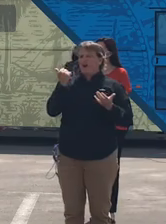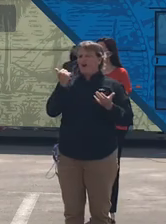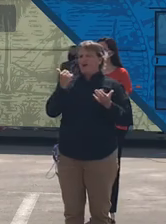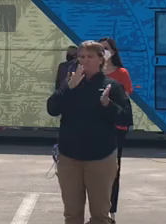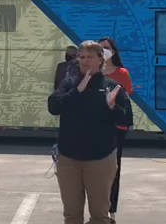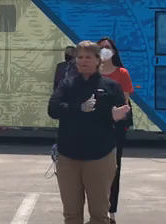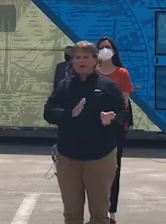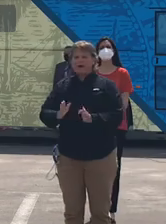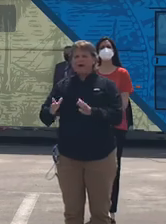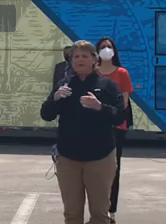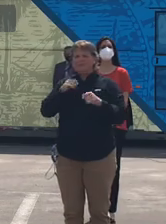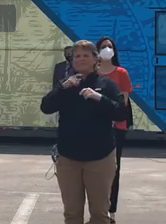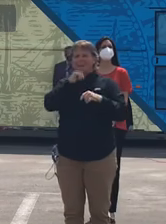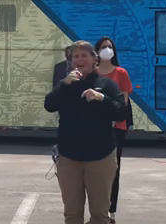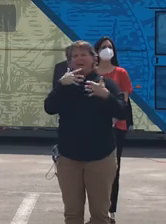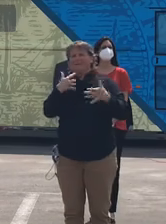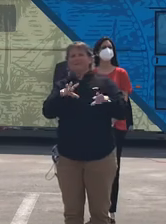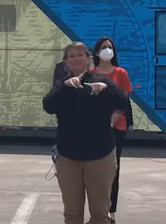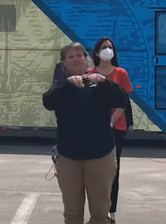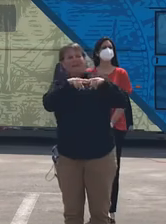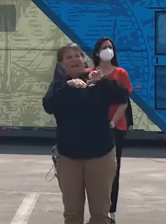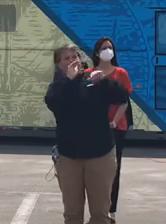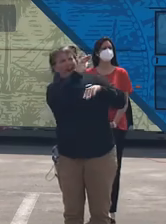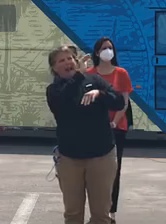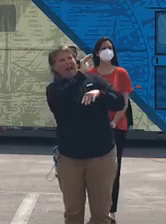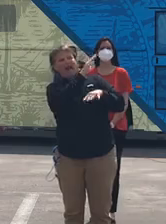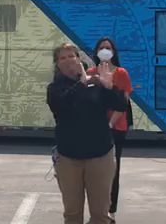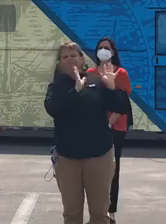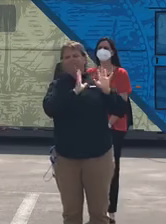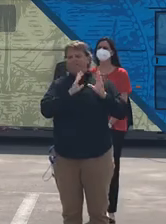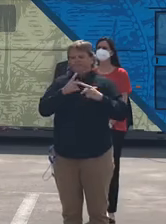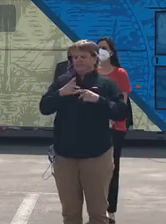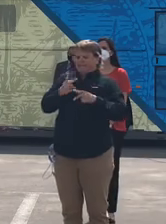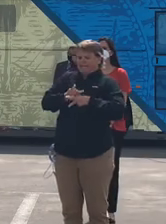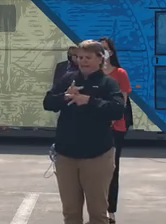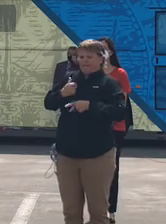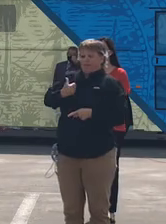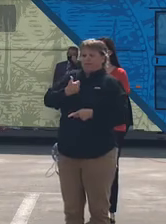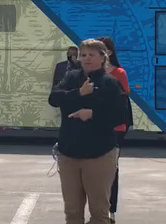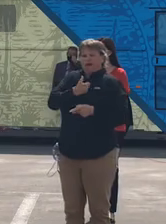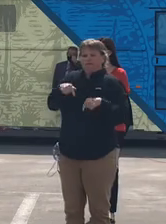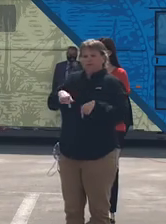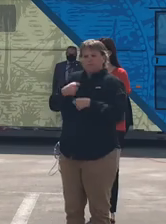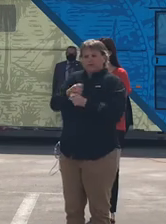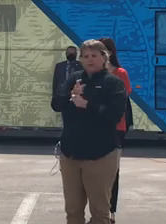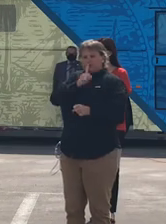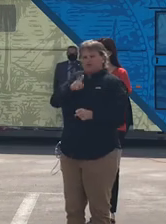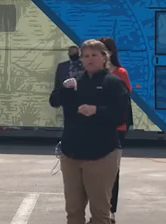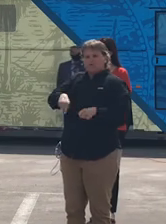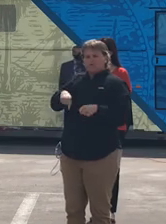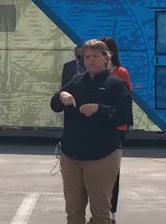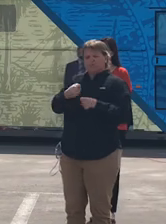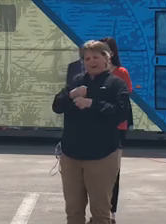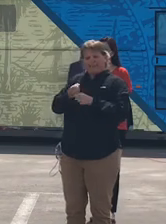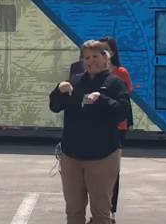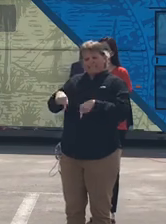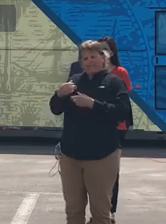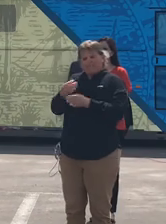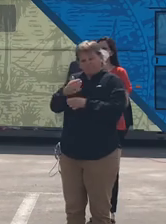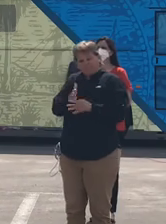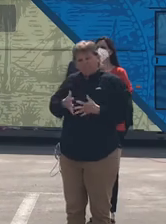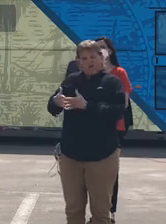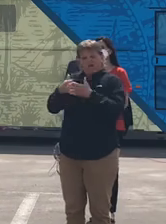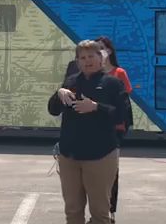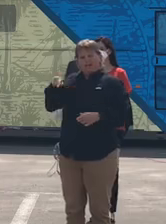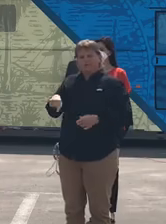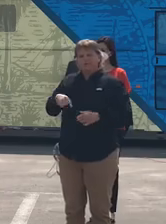on China for all these important medical supplies, and that includes prescription drugs. I've spoken to some folks